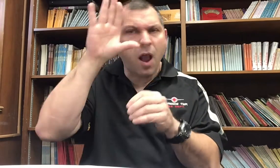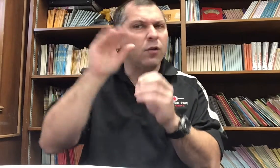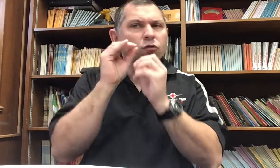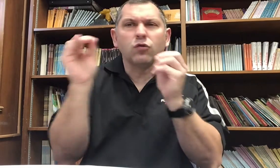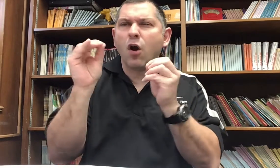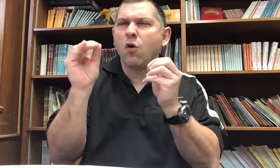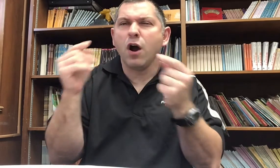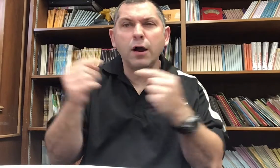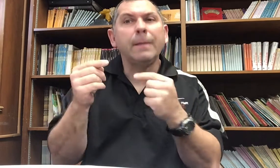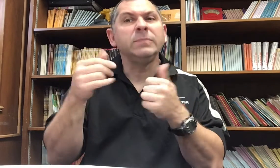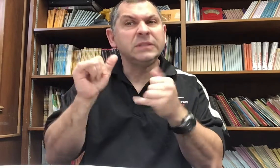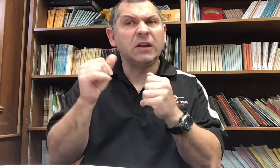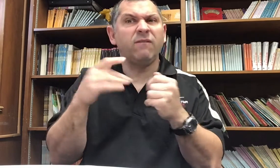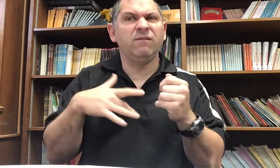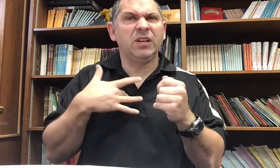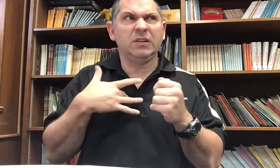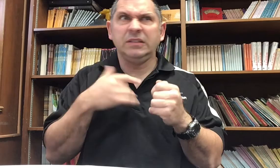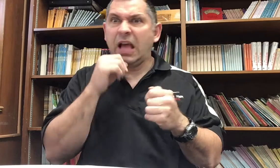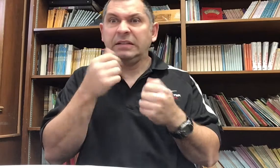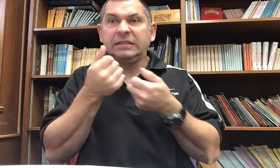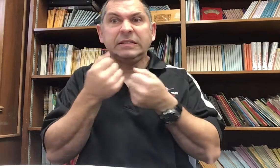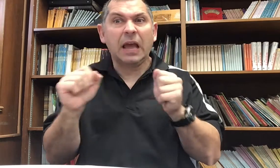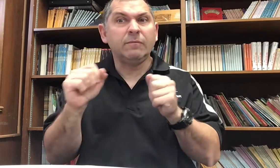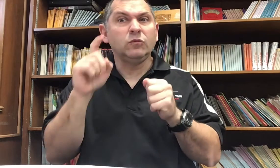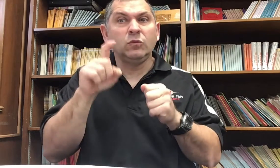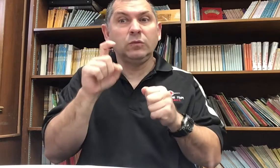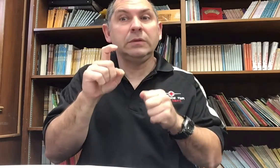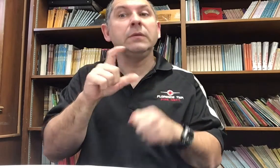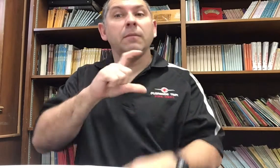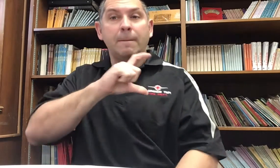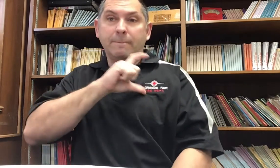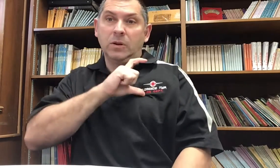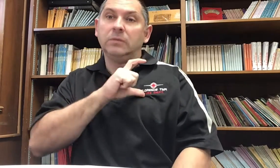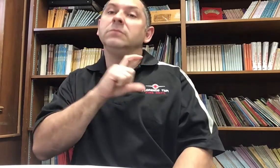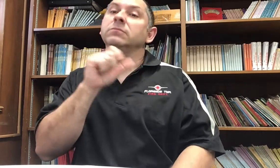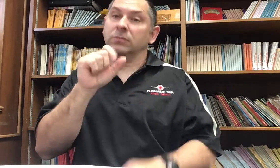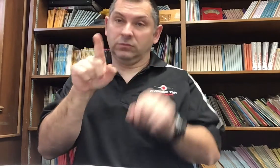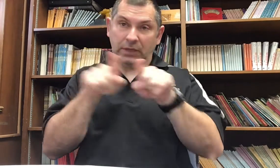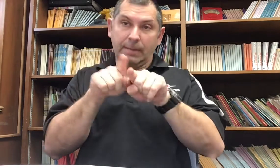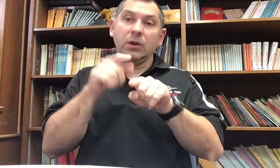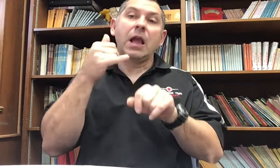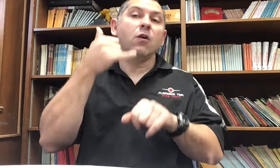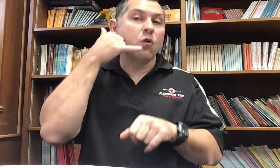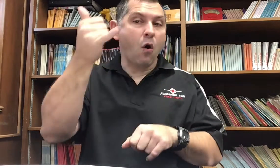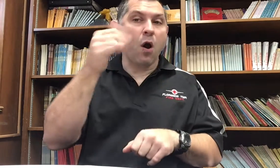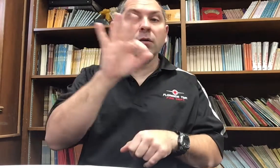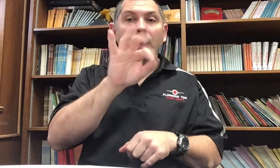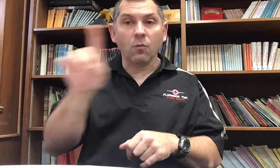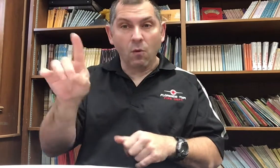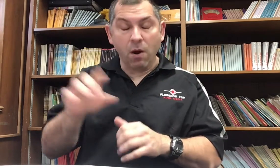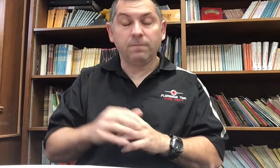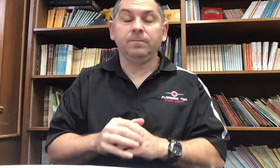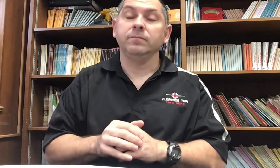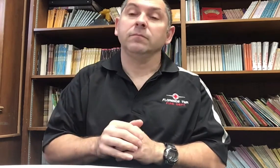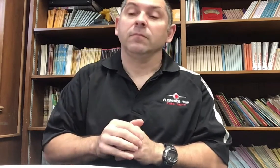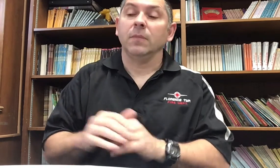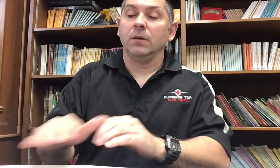feel safe, maybe there's no fire, but you're not hurt, but you still feel like there's something wrong, you can